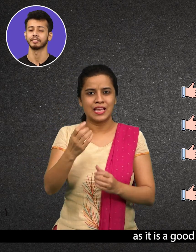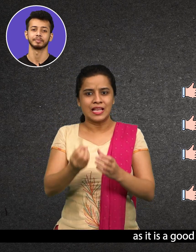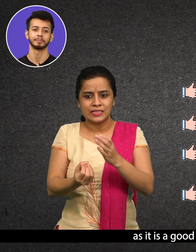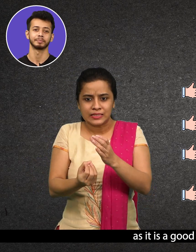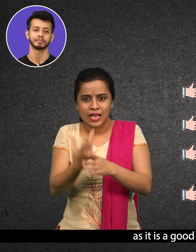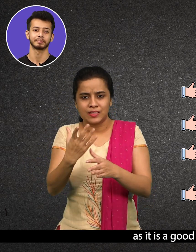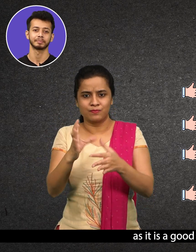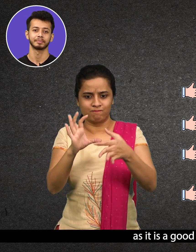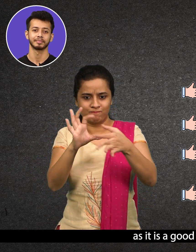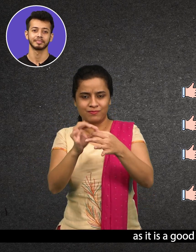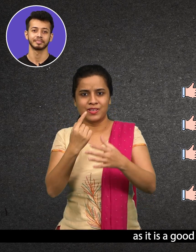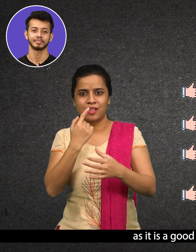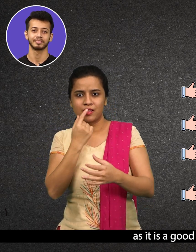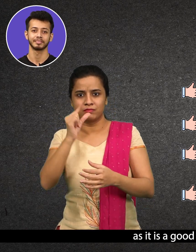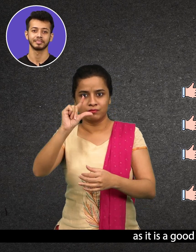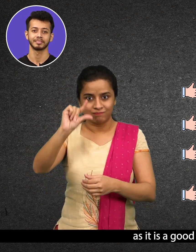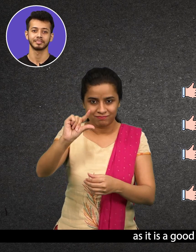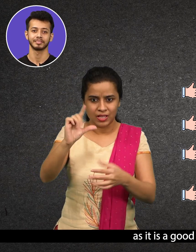electricity.